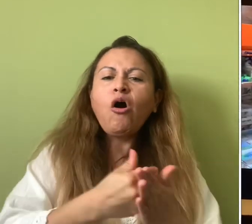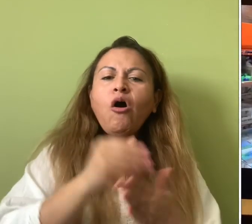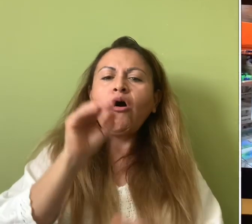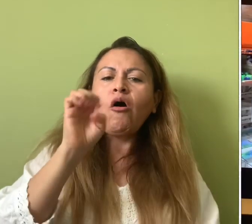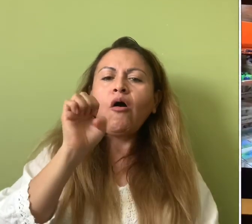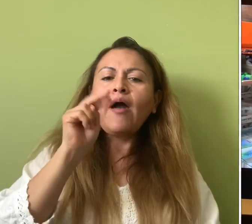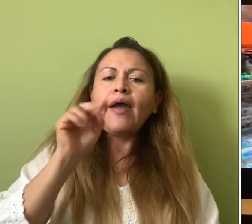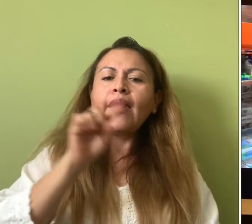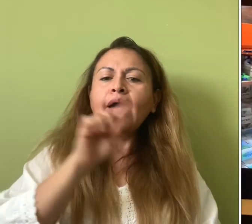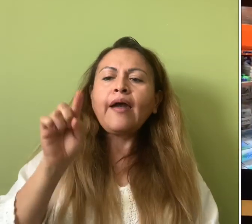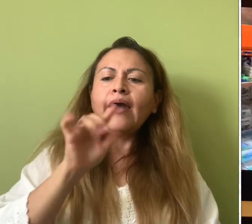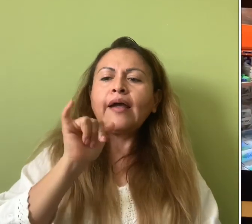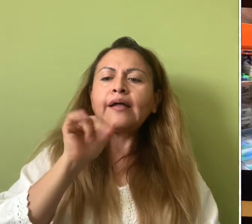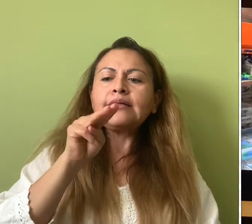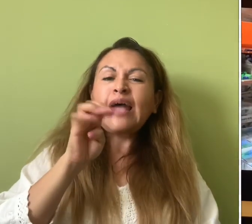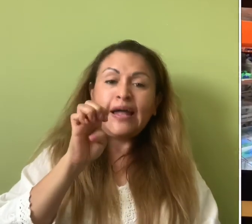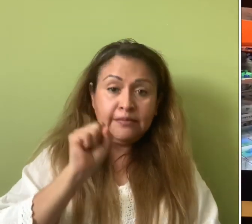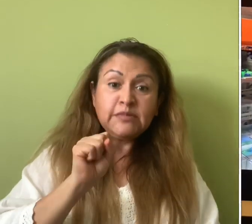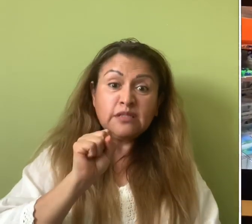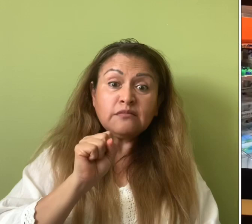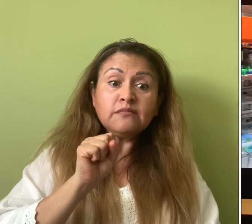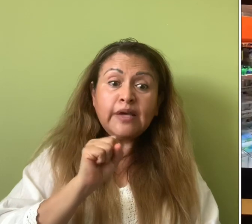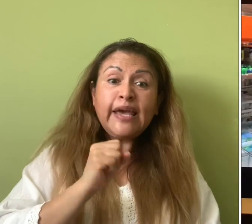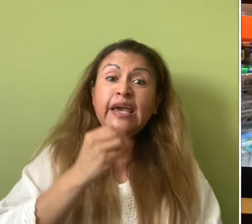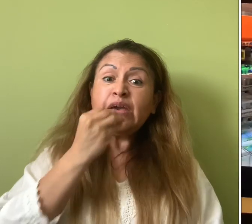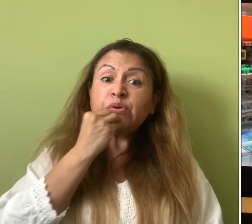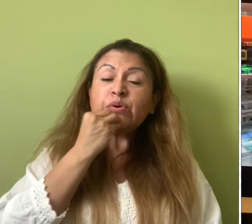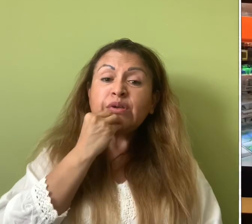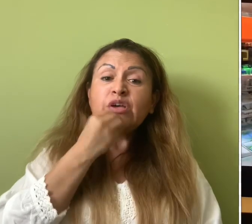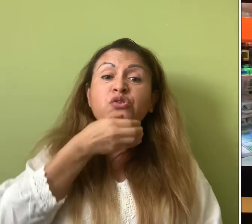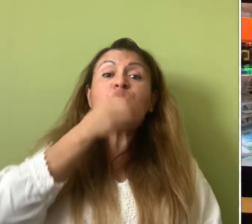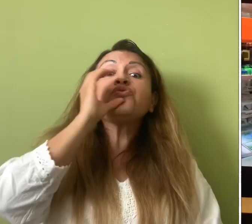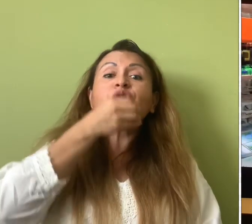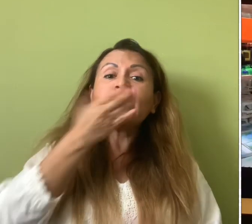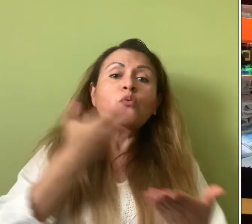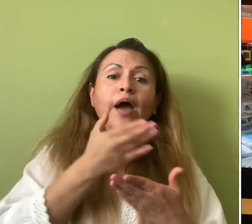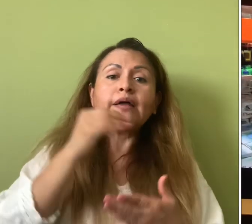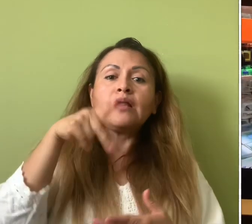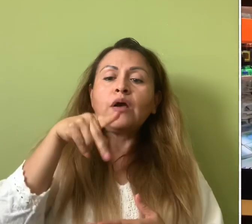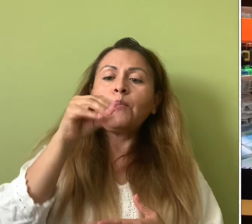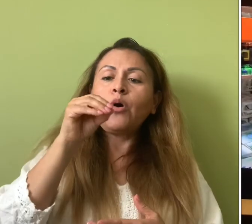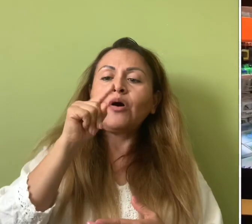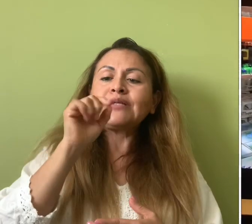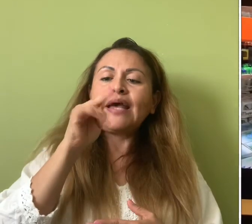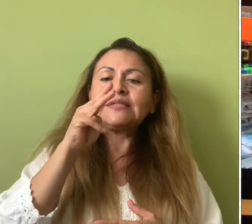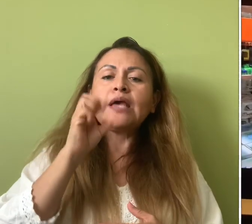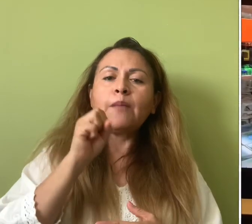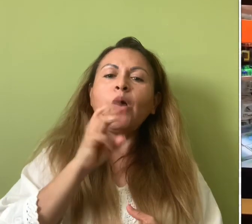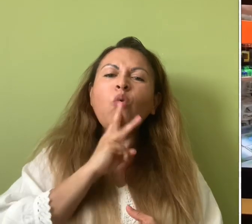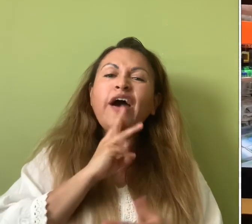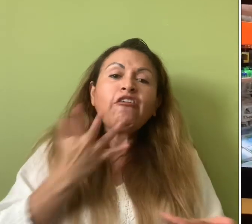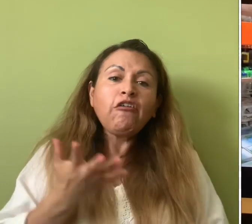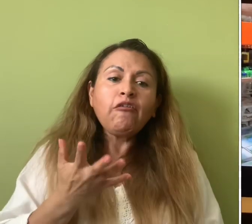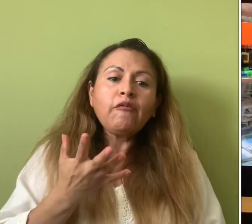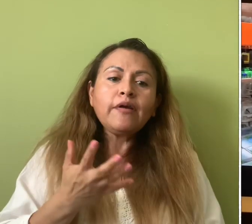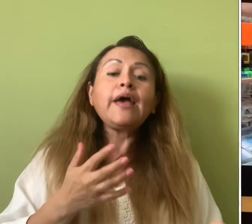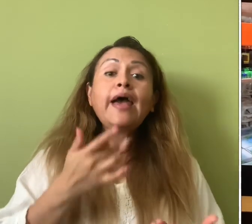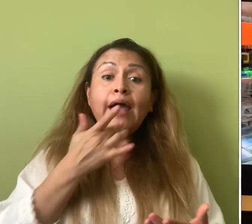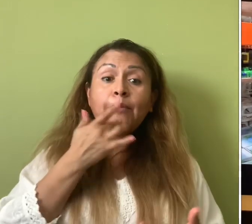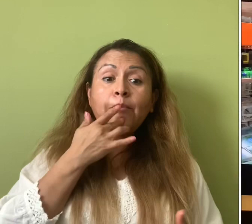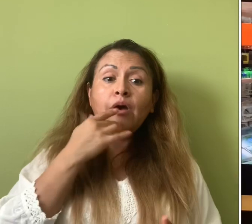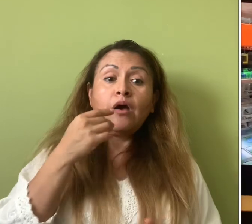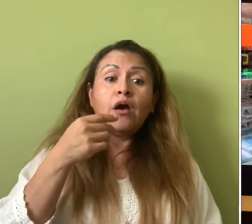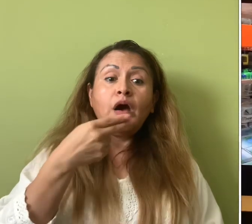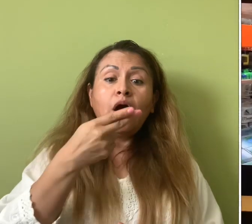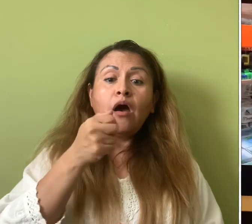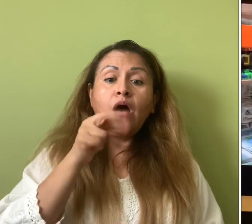was inside the coconut water. So at this point, you're just ending up with potassium water. The only coconut water I like is Harmless Harvest, or